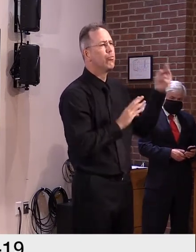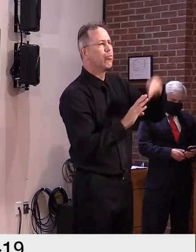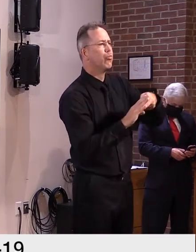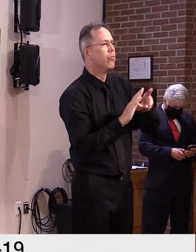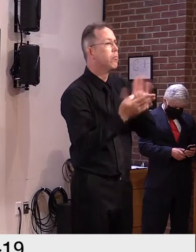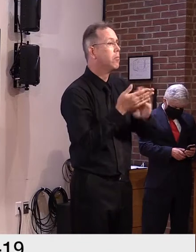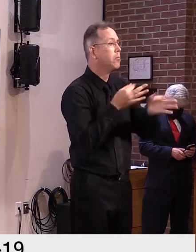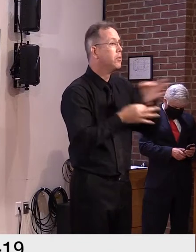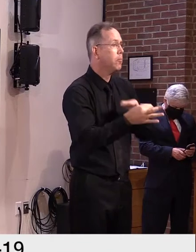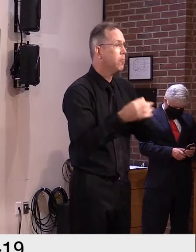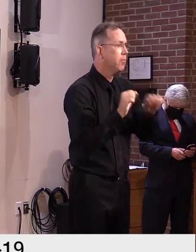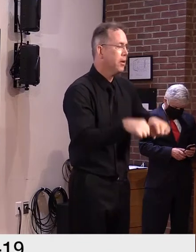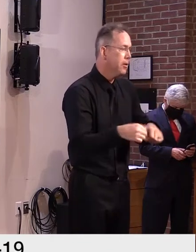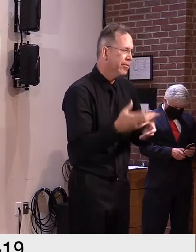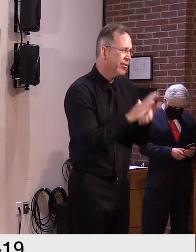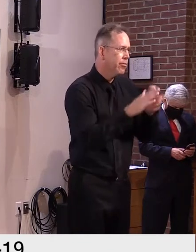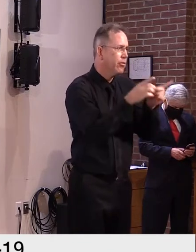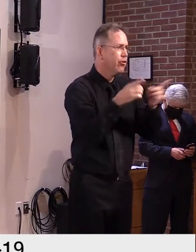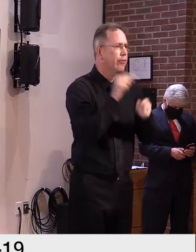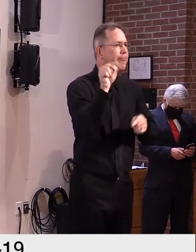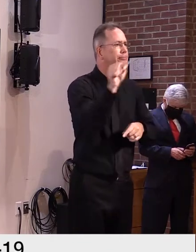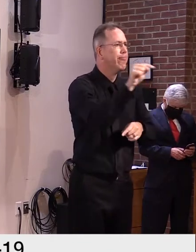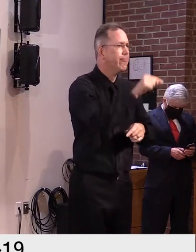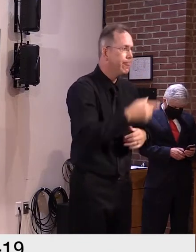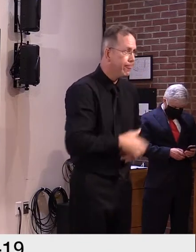Mike Donahue, the Islander.